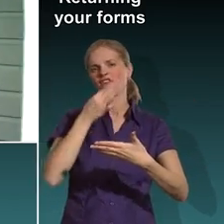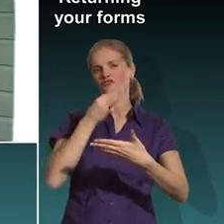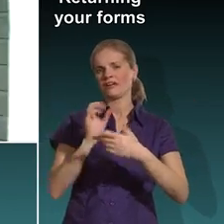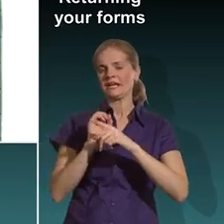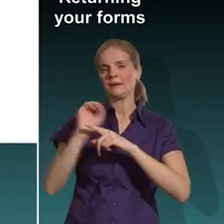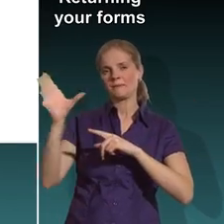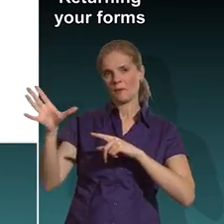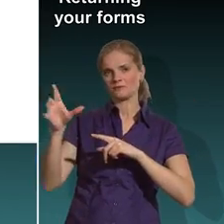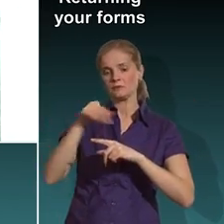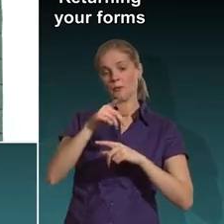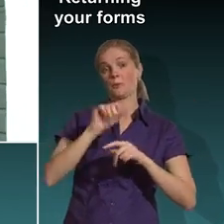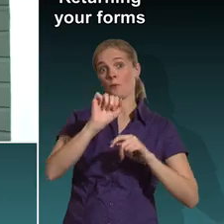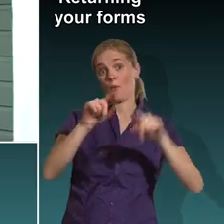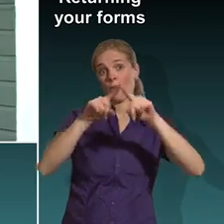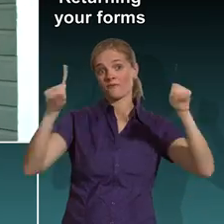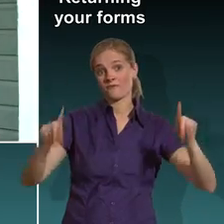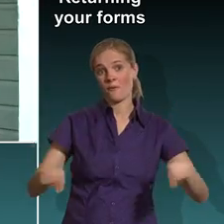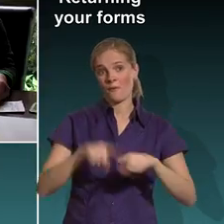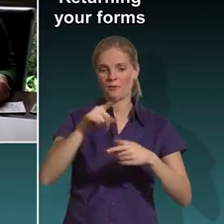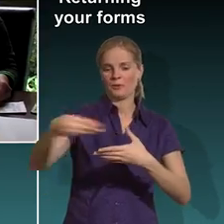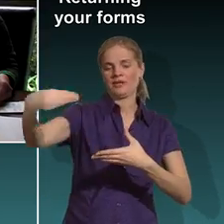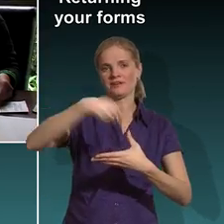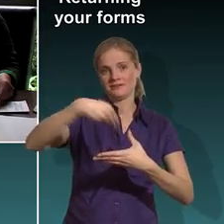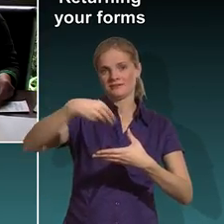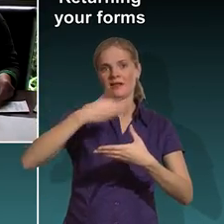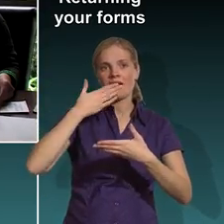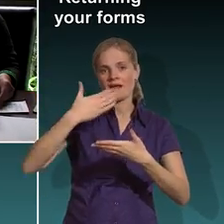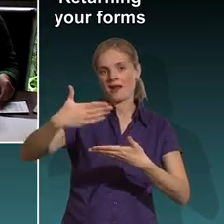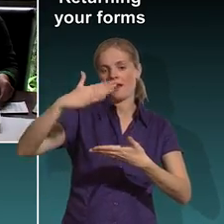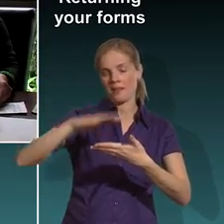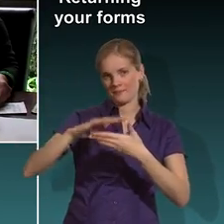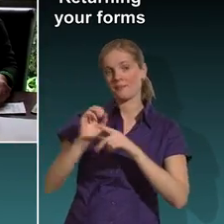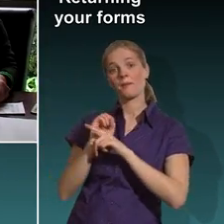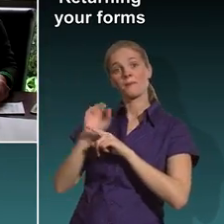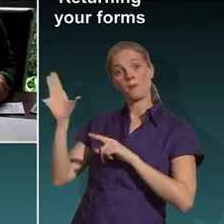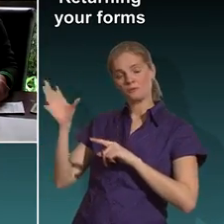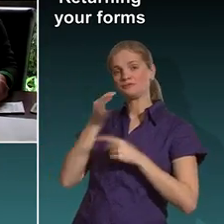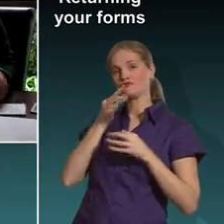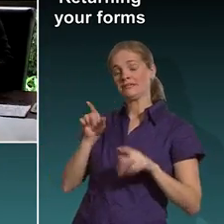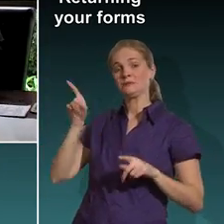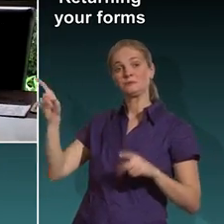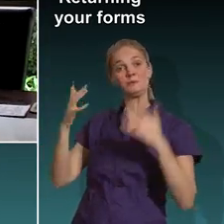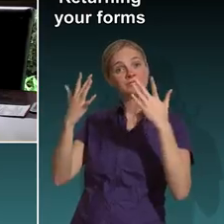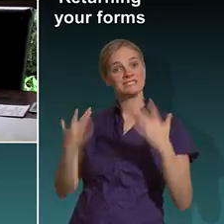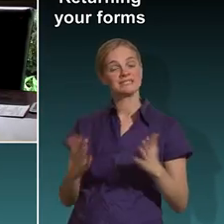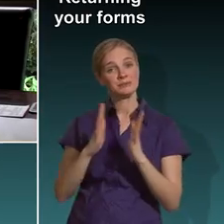the collector will leave an envelope for you. You need to put your completed forms into the free post